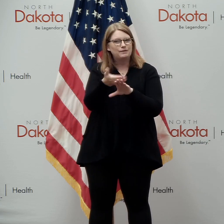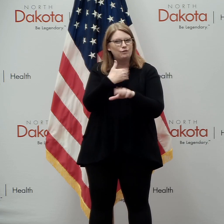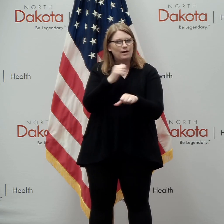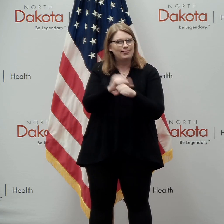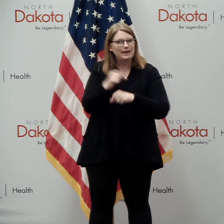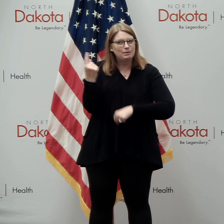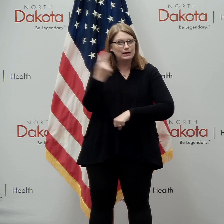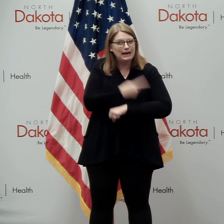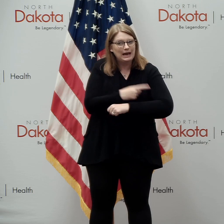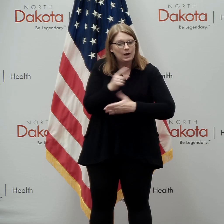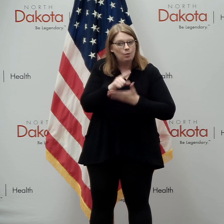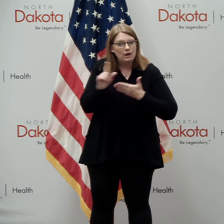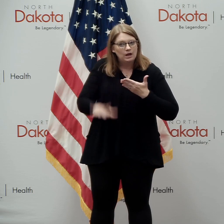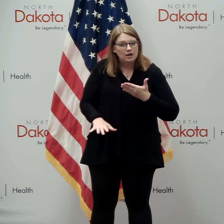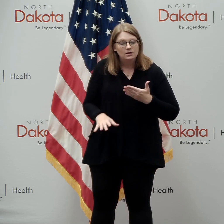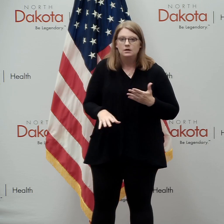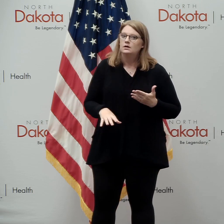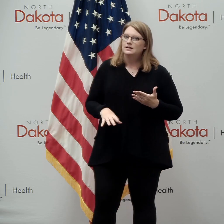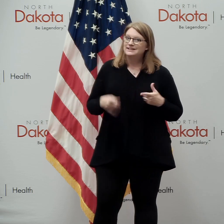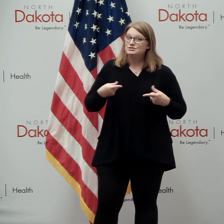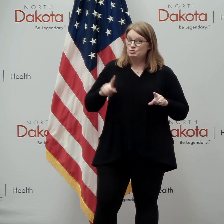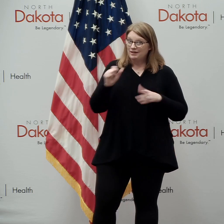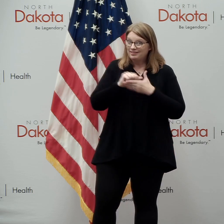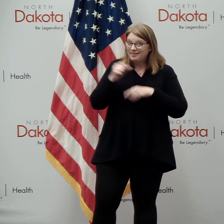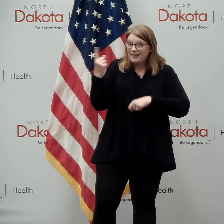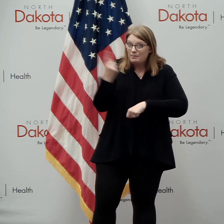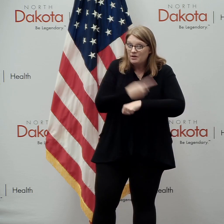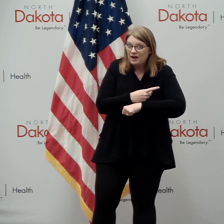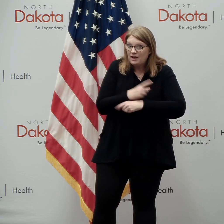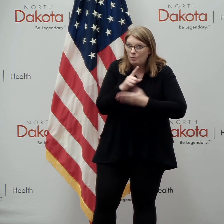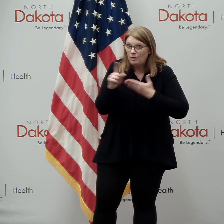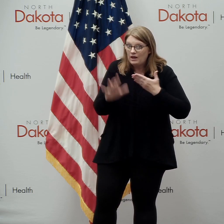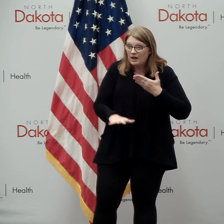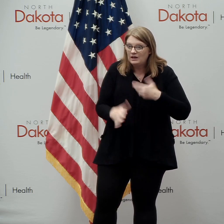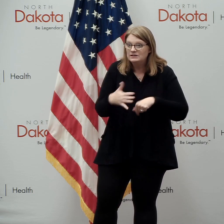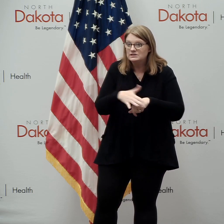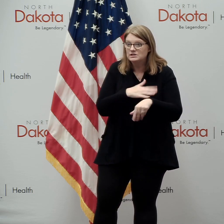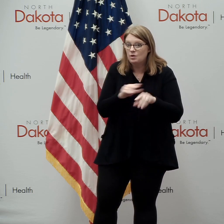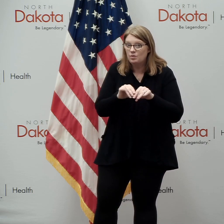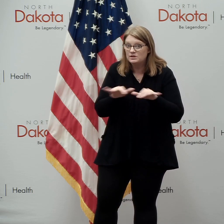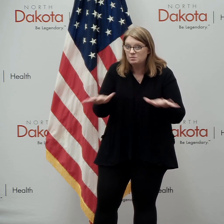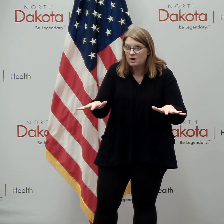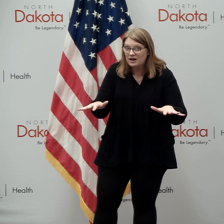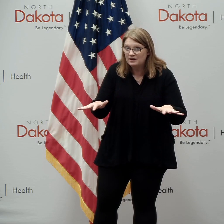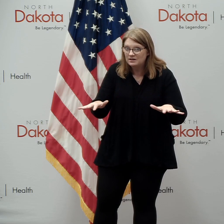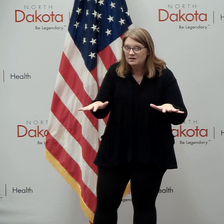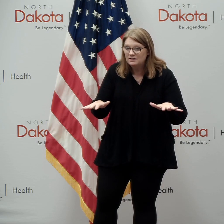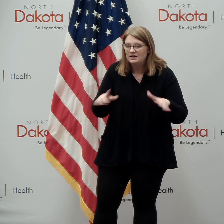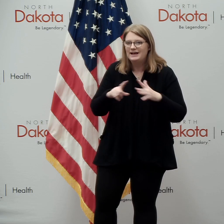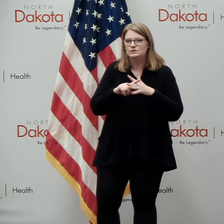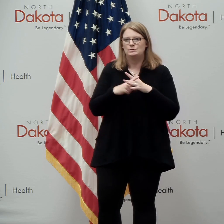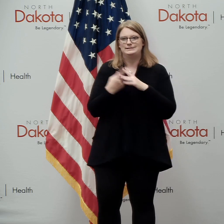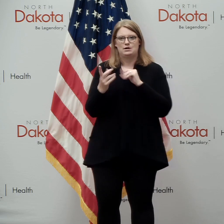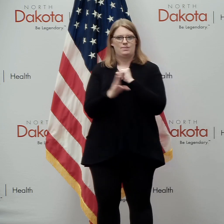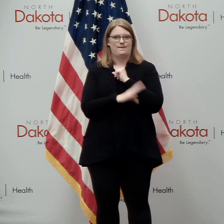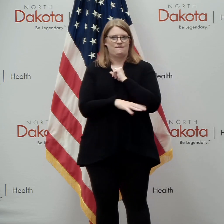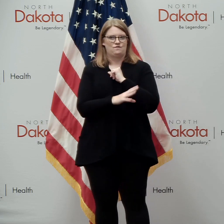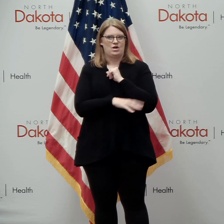if we can slow the spread over the Labor Day weekend, that will set us up for greater success as we head into the fall and